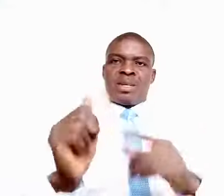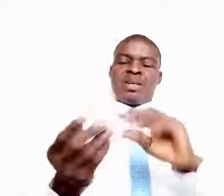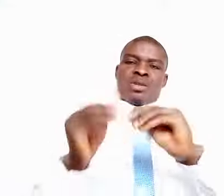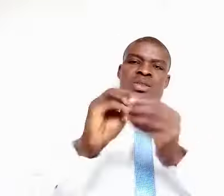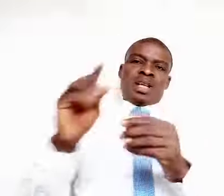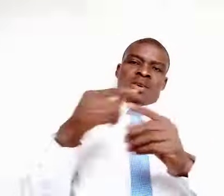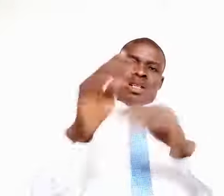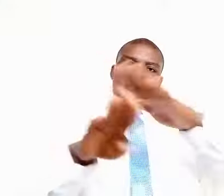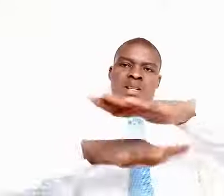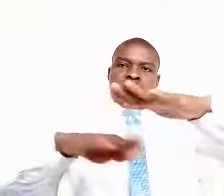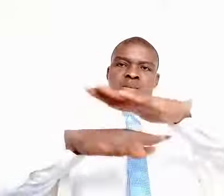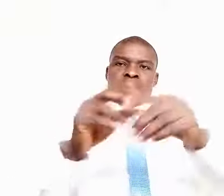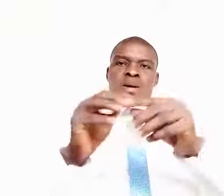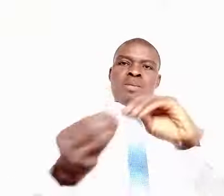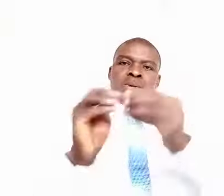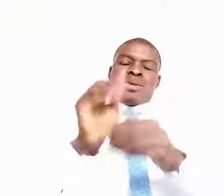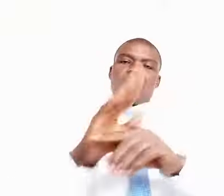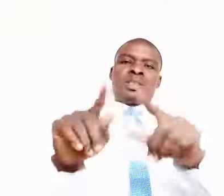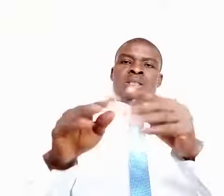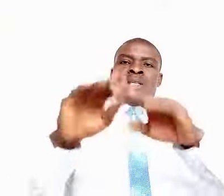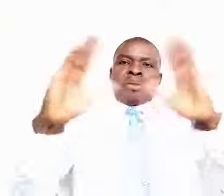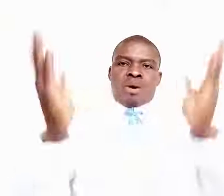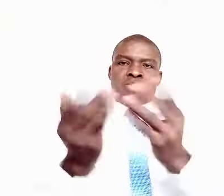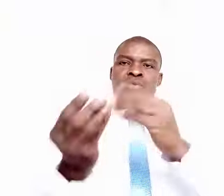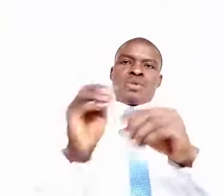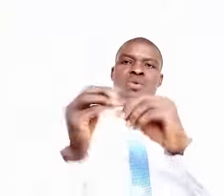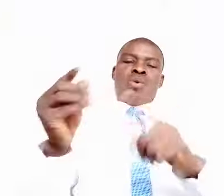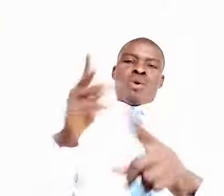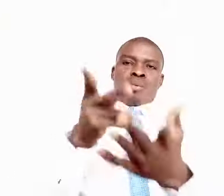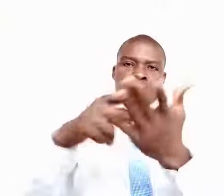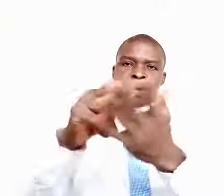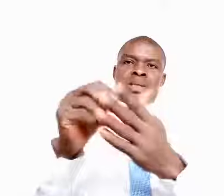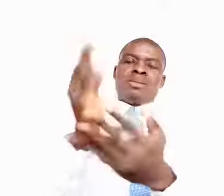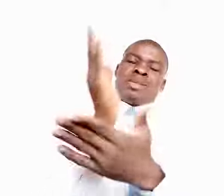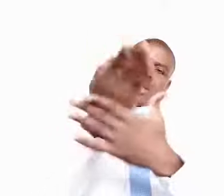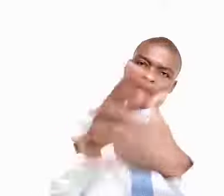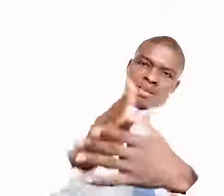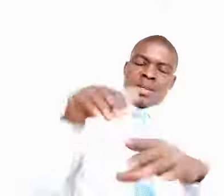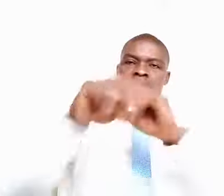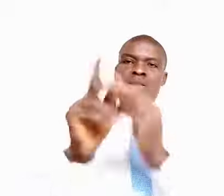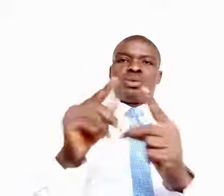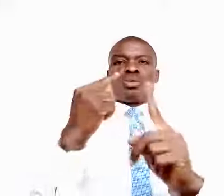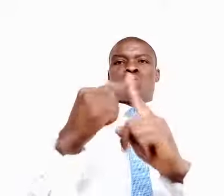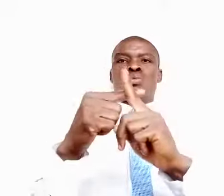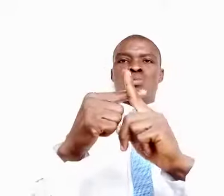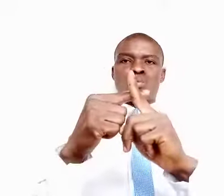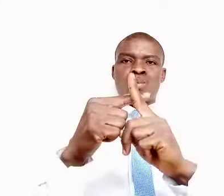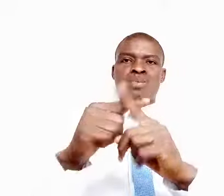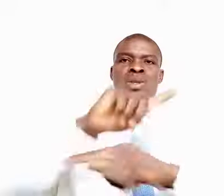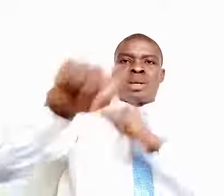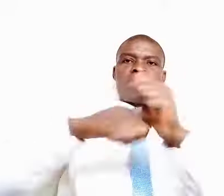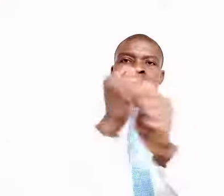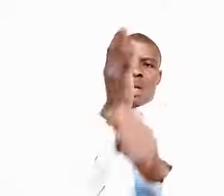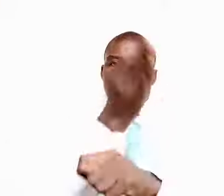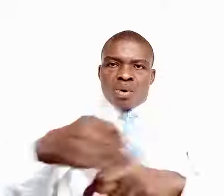shows the number of equal parts the whole has been divided into. Types of fraction.